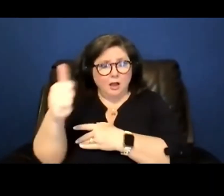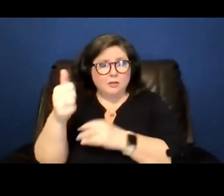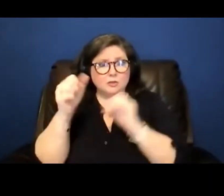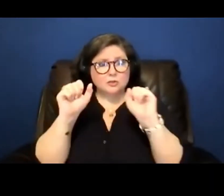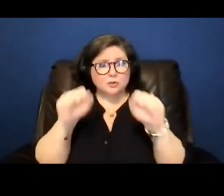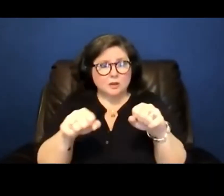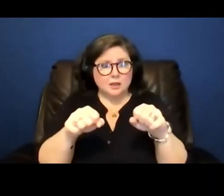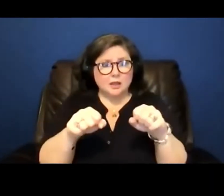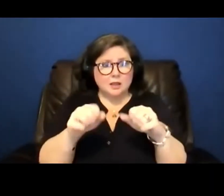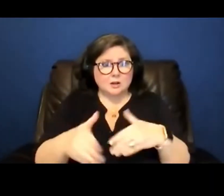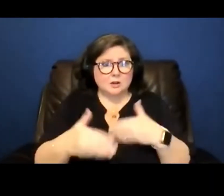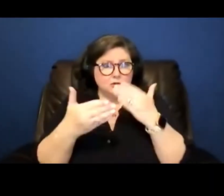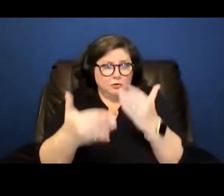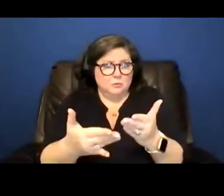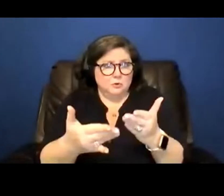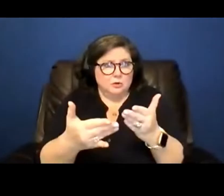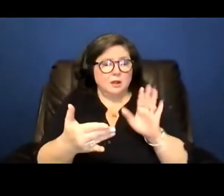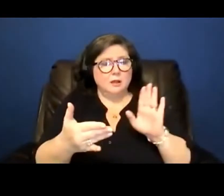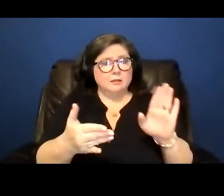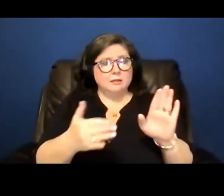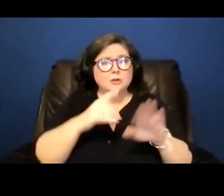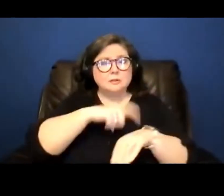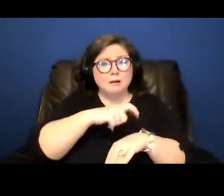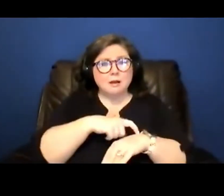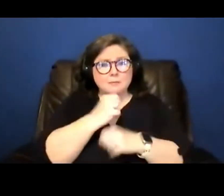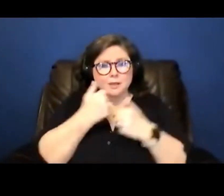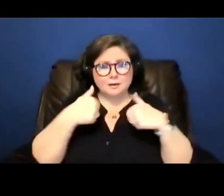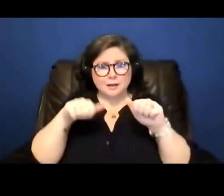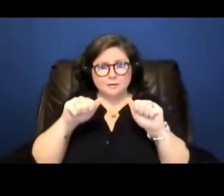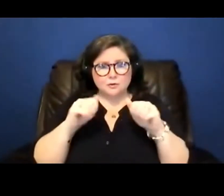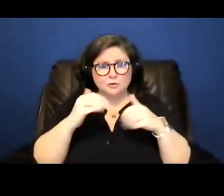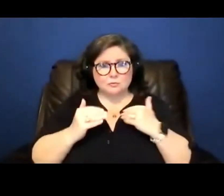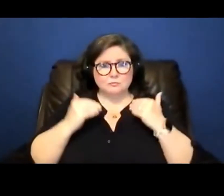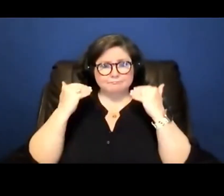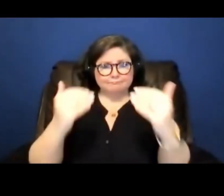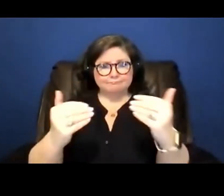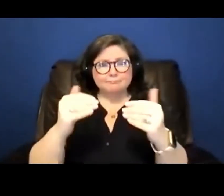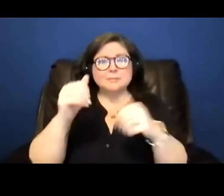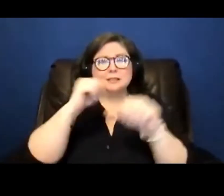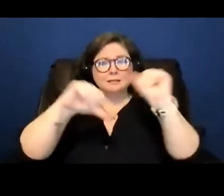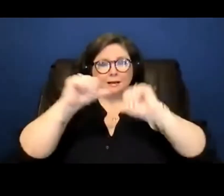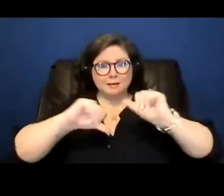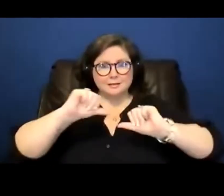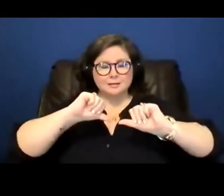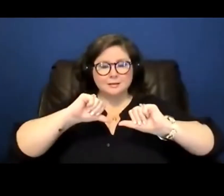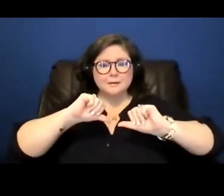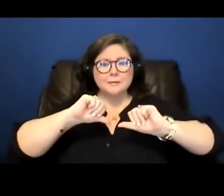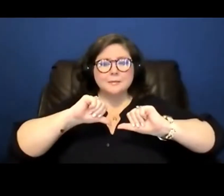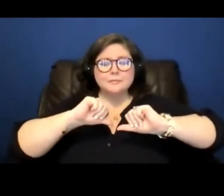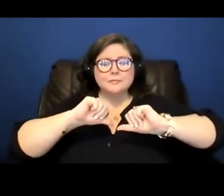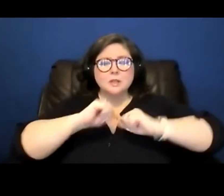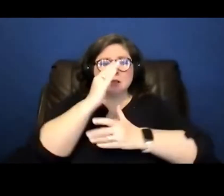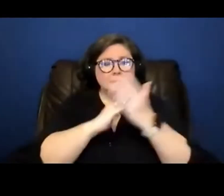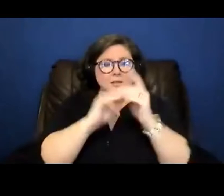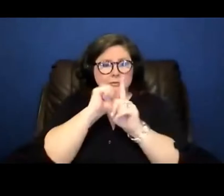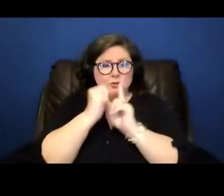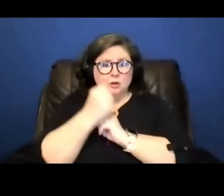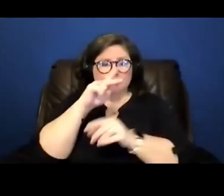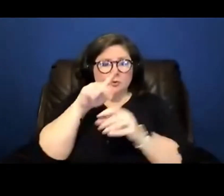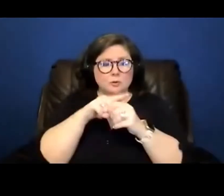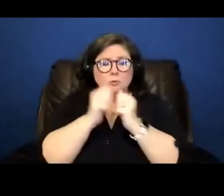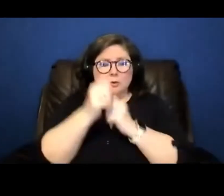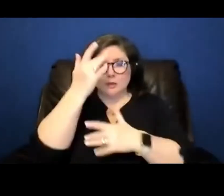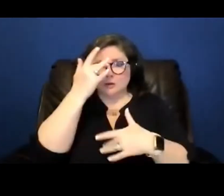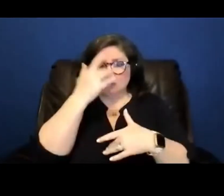contribute their time and also effort to move science forward. in some cases, participants with an illness